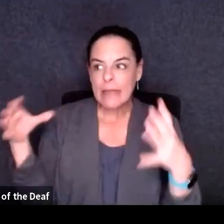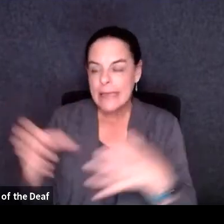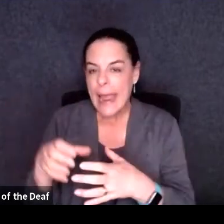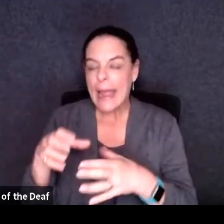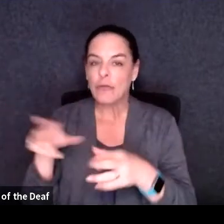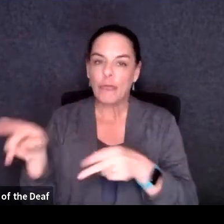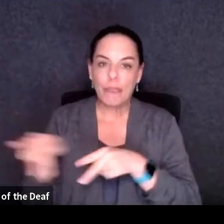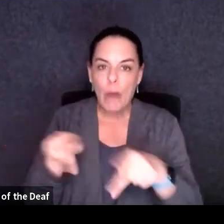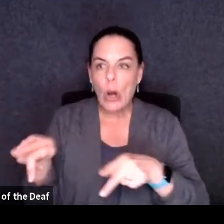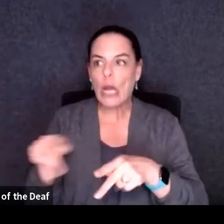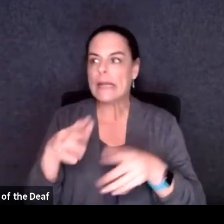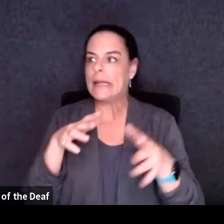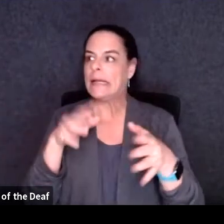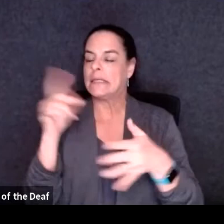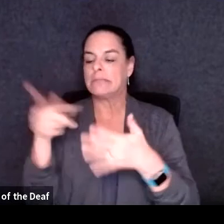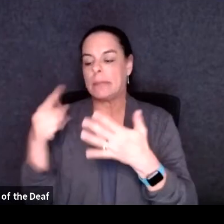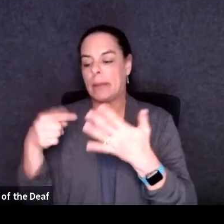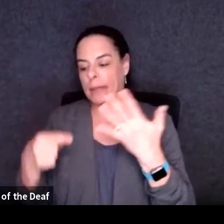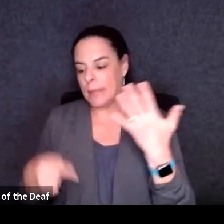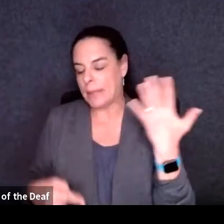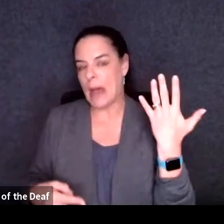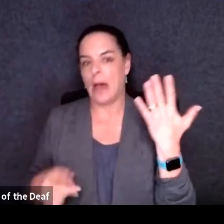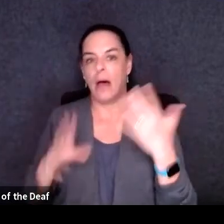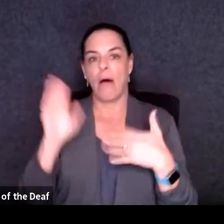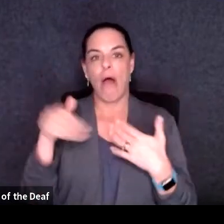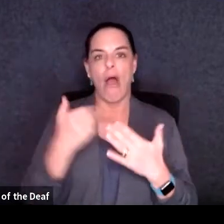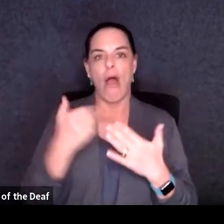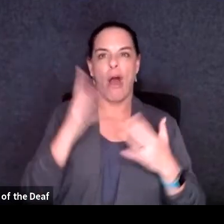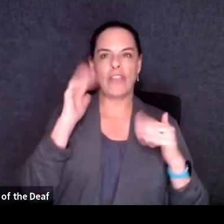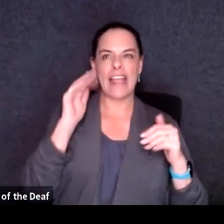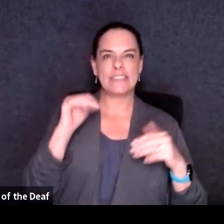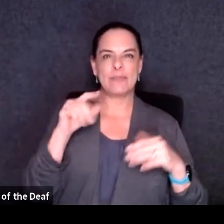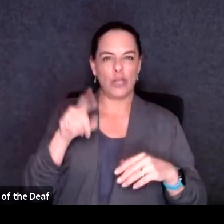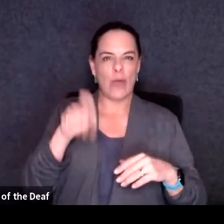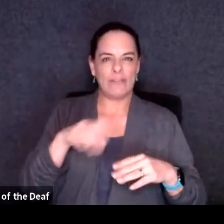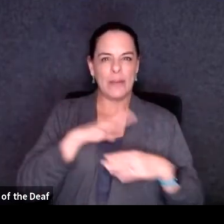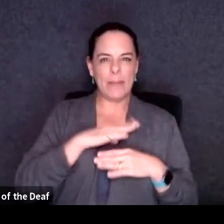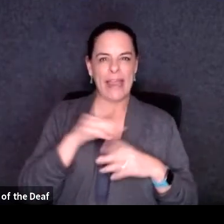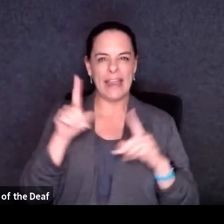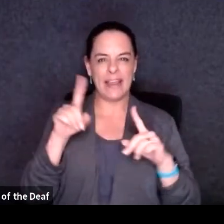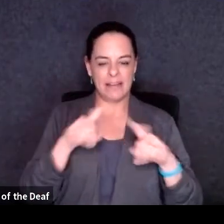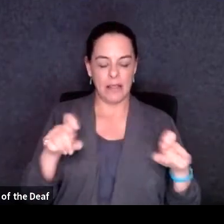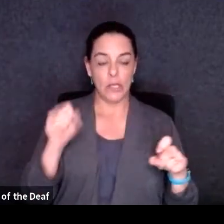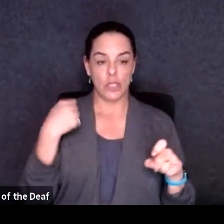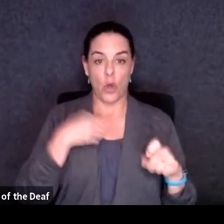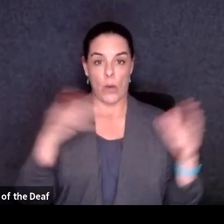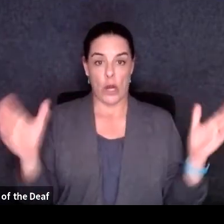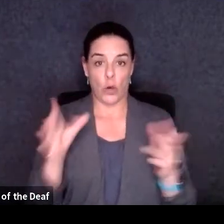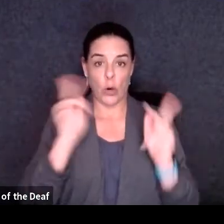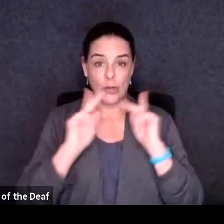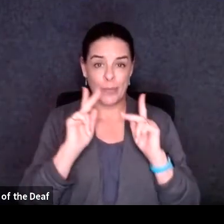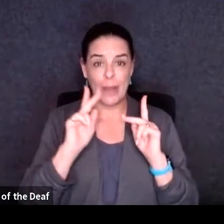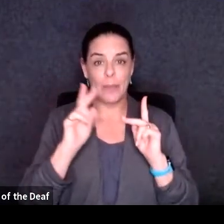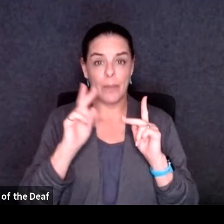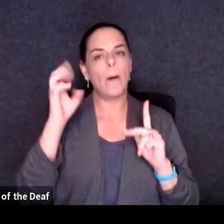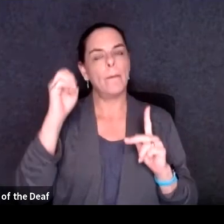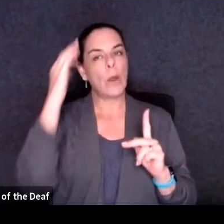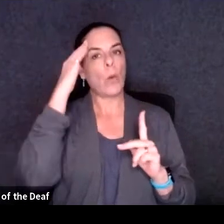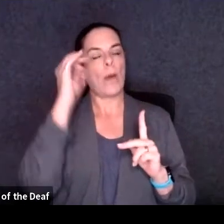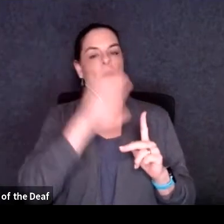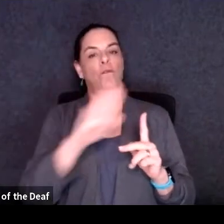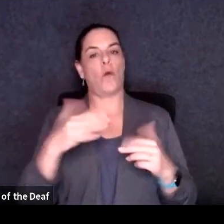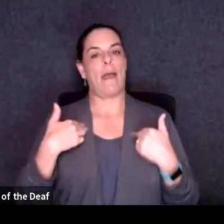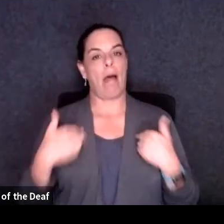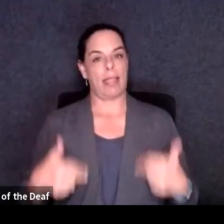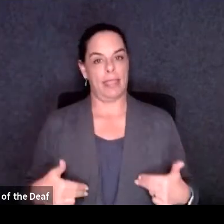and parties and meeting all the expectations that are there. And so we really encourage people to be mindful of their health. We